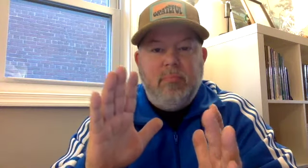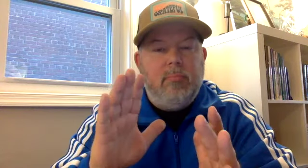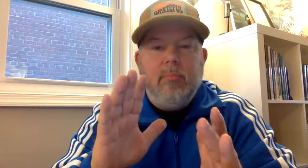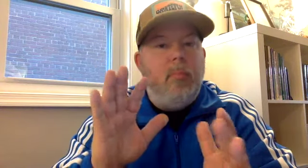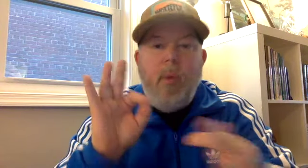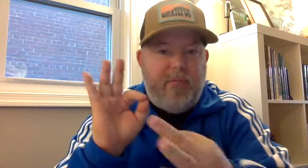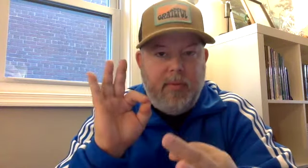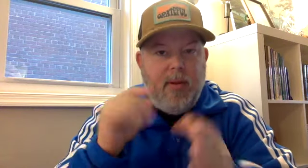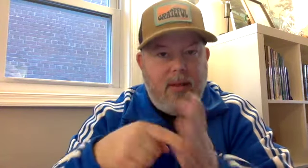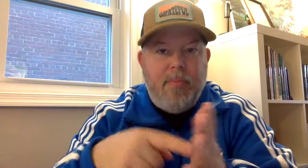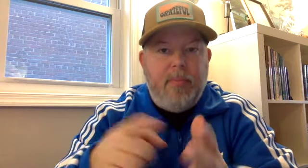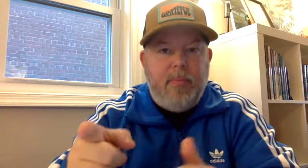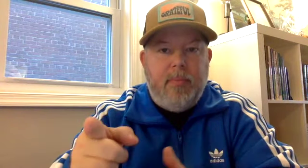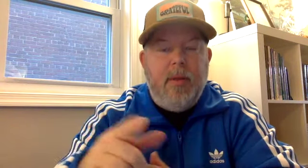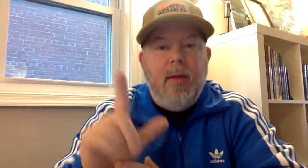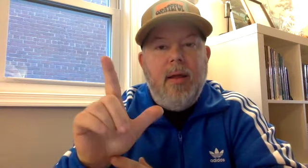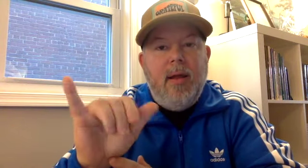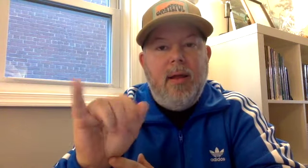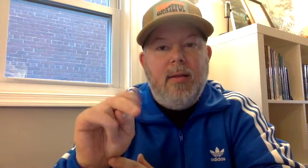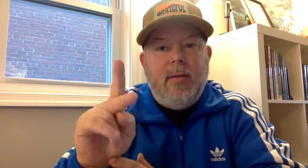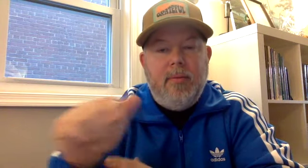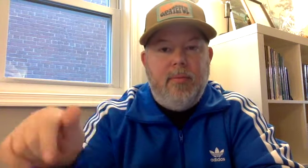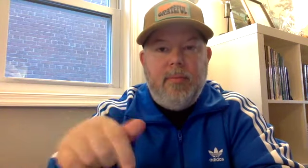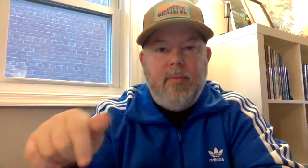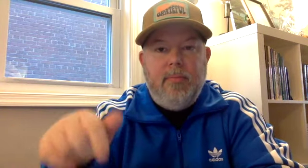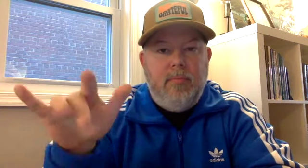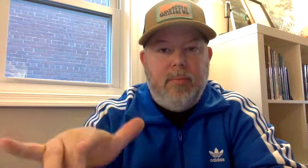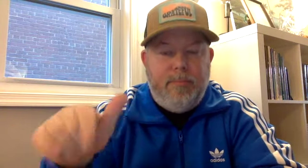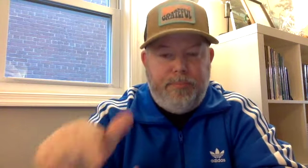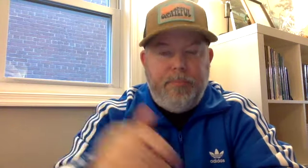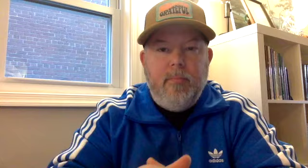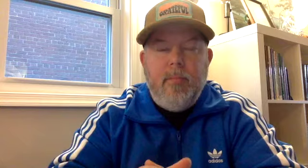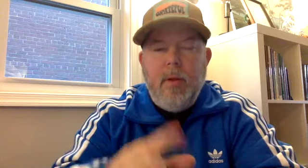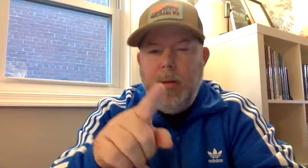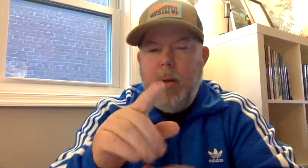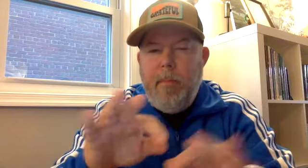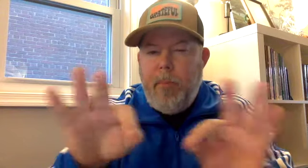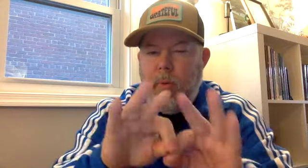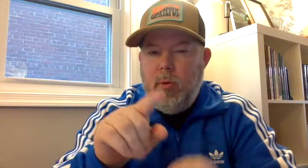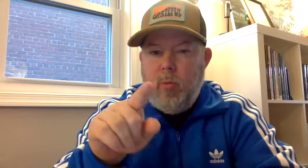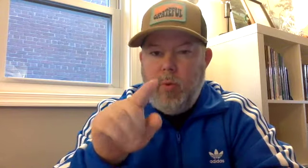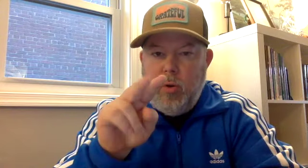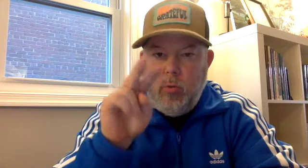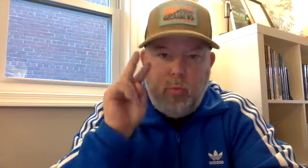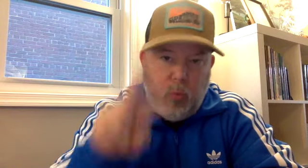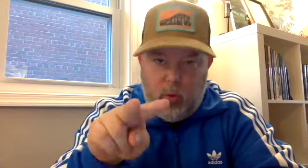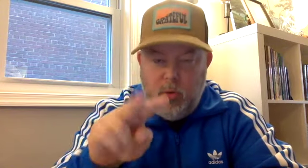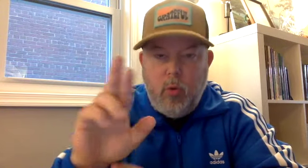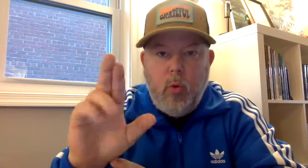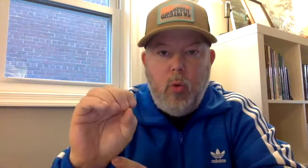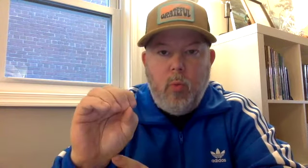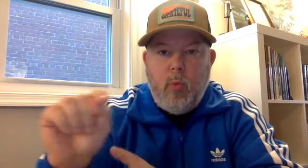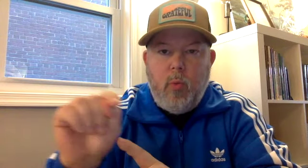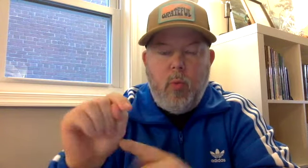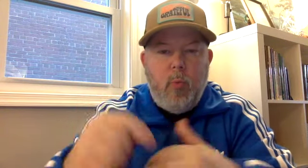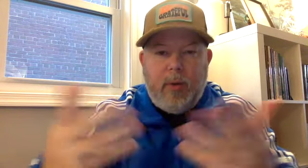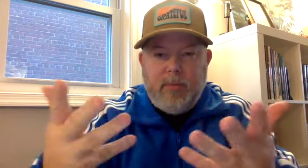Please try again later. The Aero Trainer is only $49.90. And you get free shipping. That's aerotrainer.com.